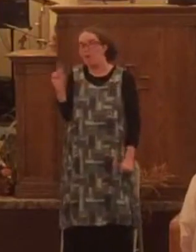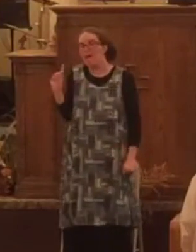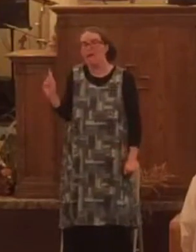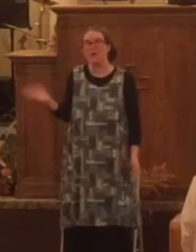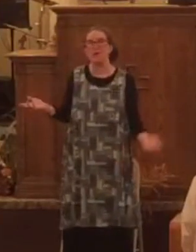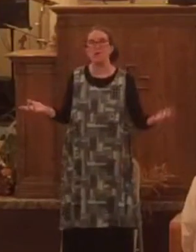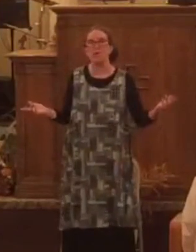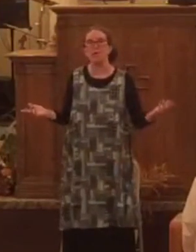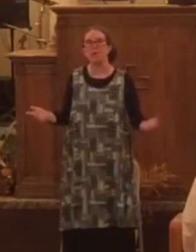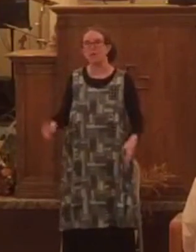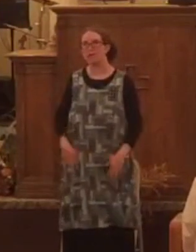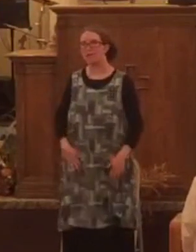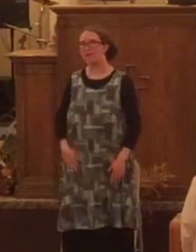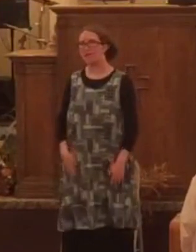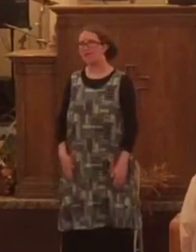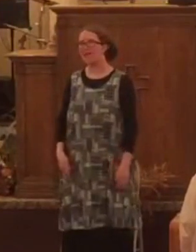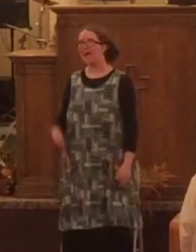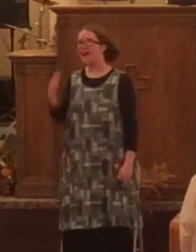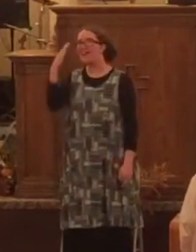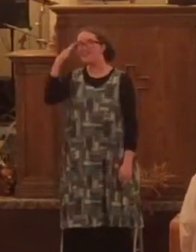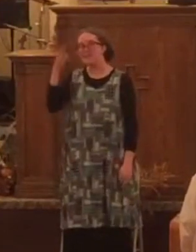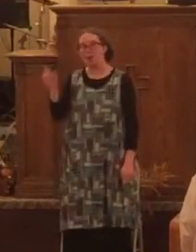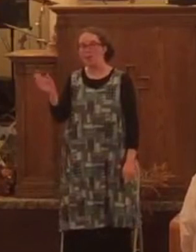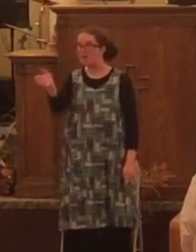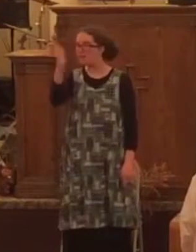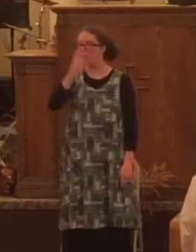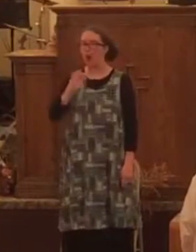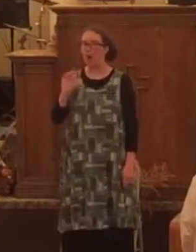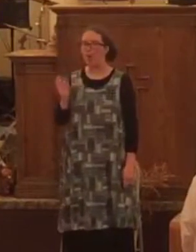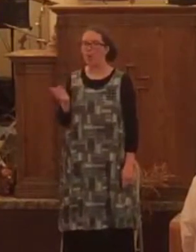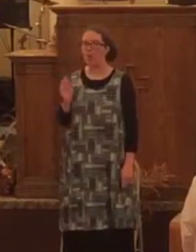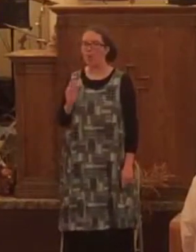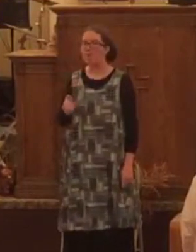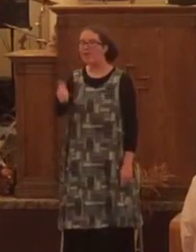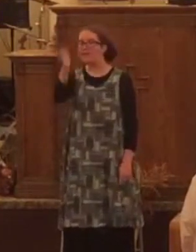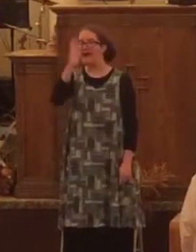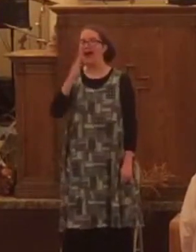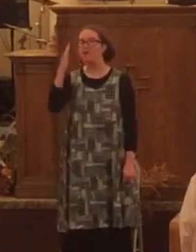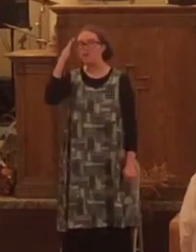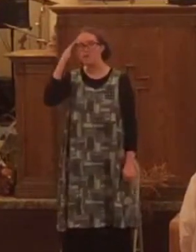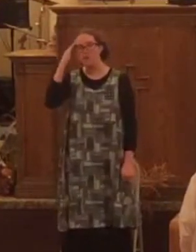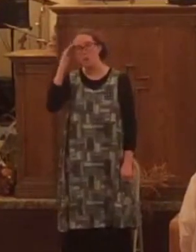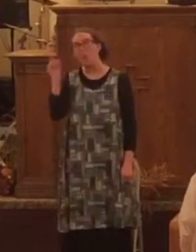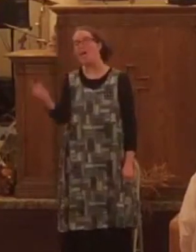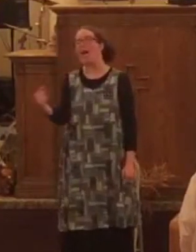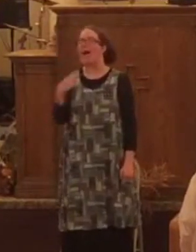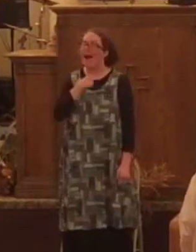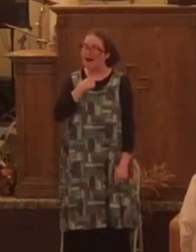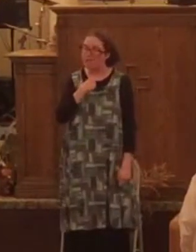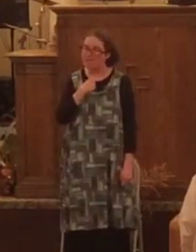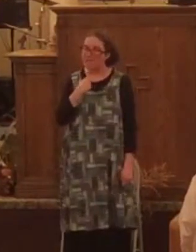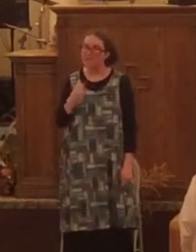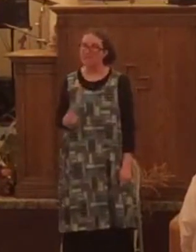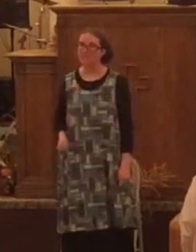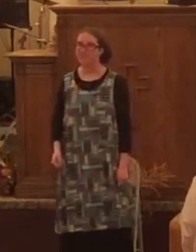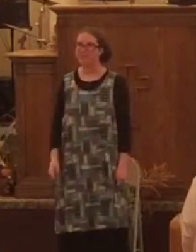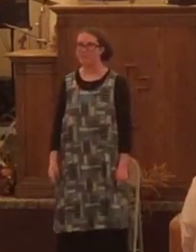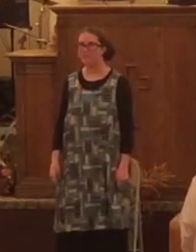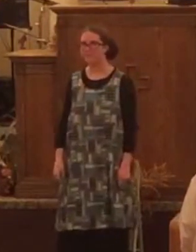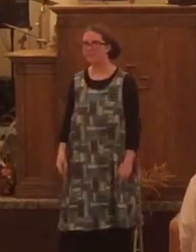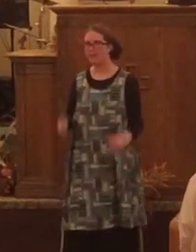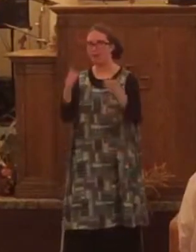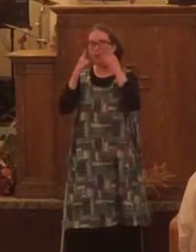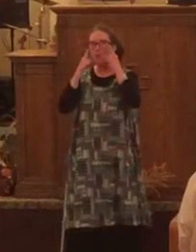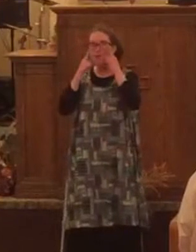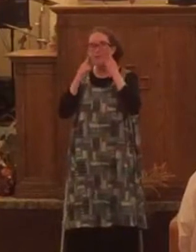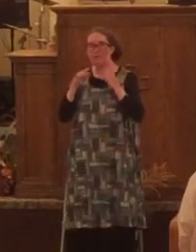you? Oh. I didn't know where God was, but God knew exactly where I was. Oh, come on. And weeping